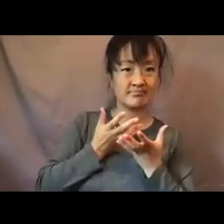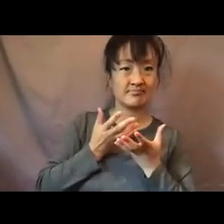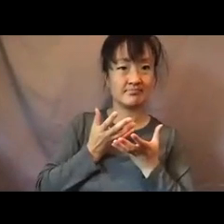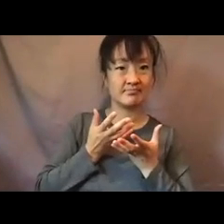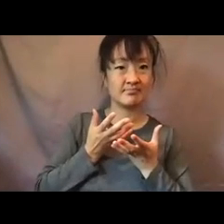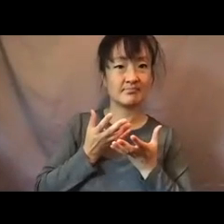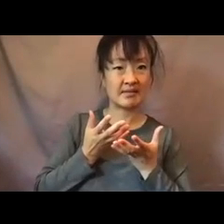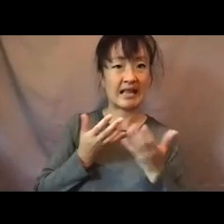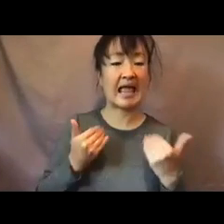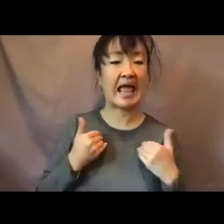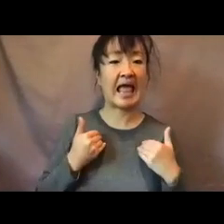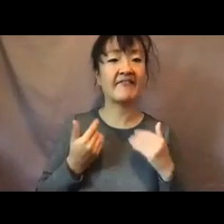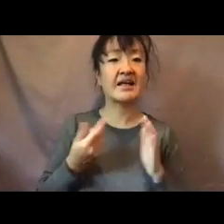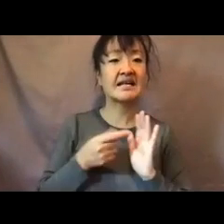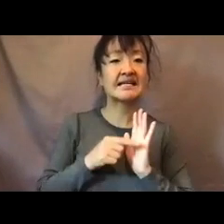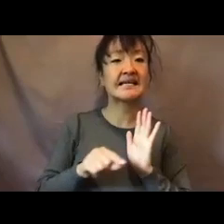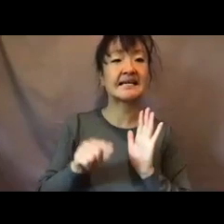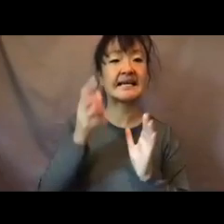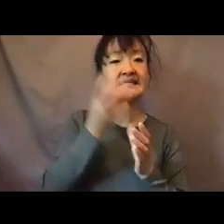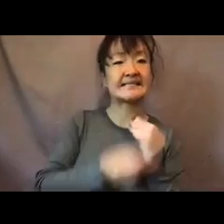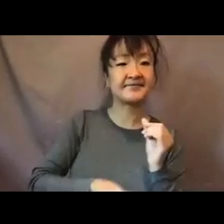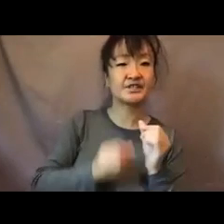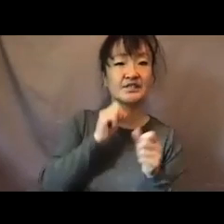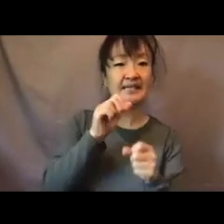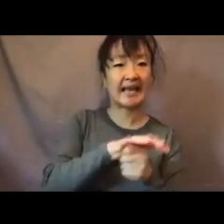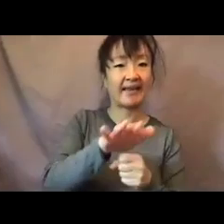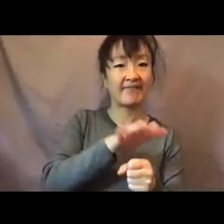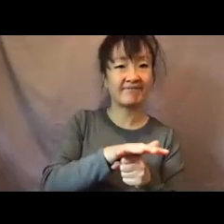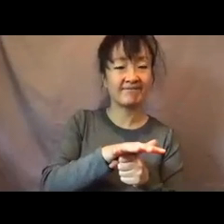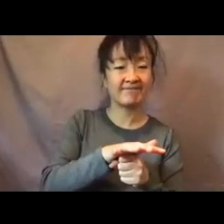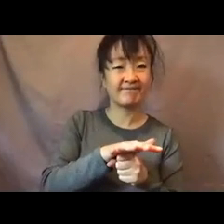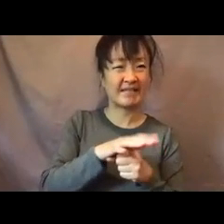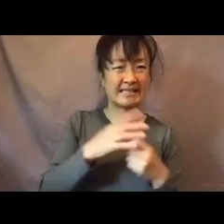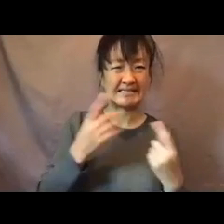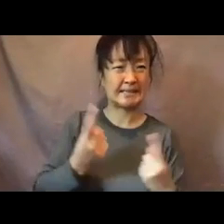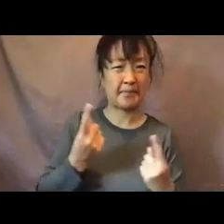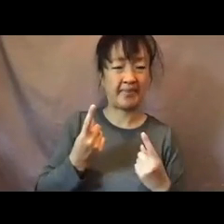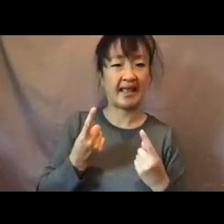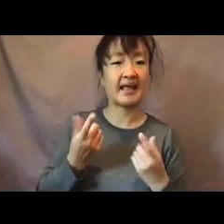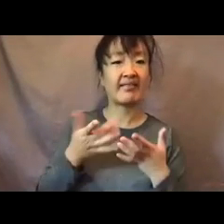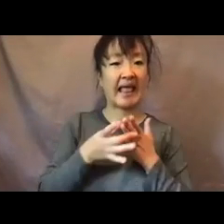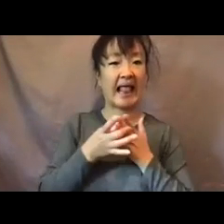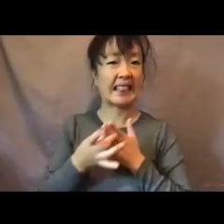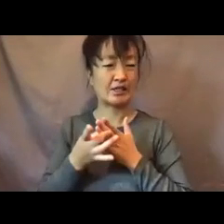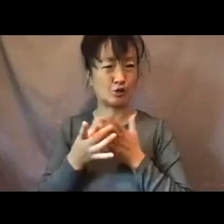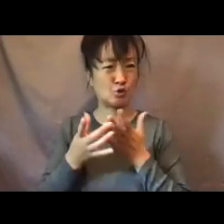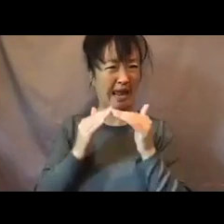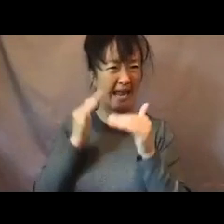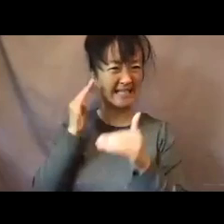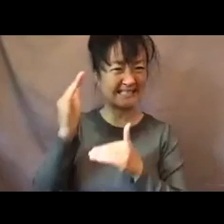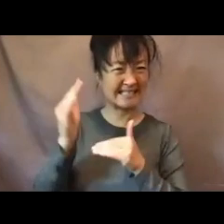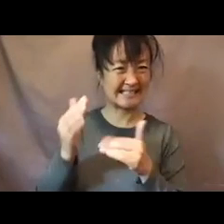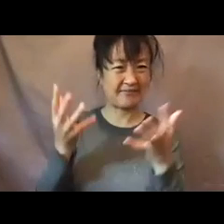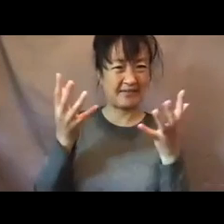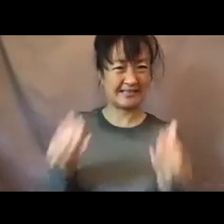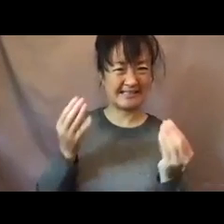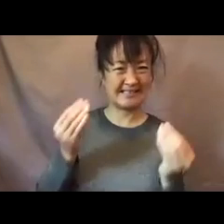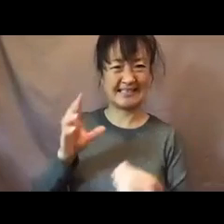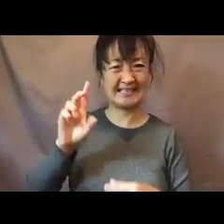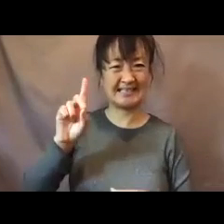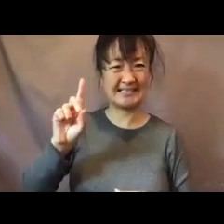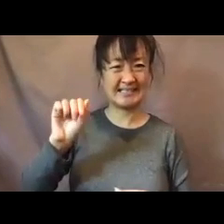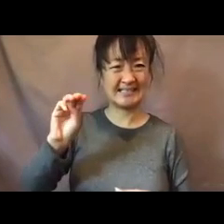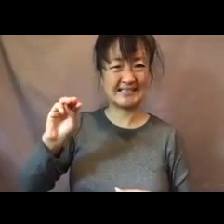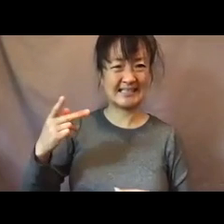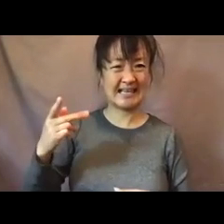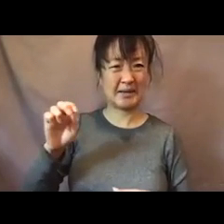a deficiency that was leading to an excess of dampness. And I remember thinking, what language are you speaking? And